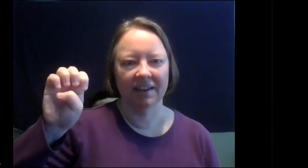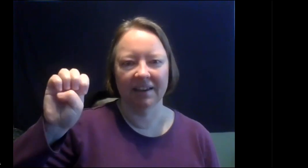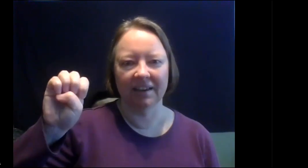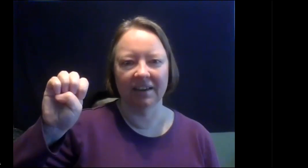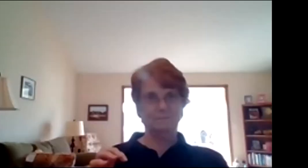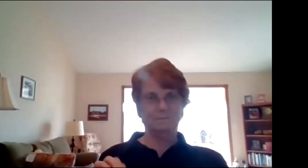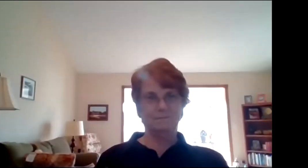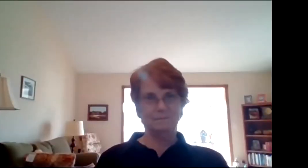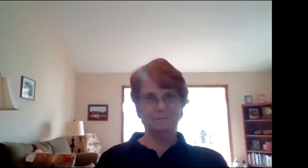E,